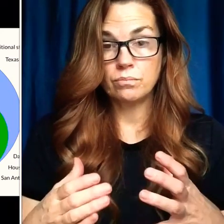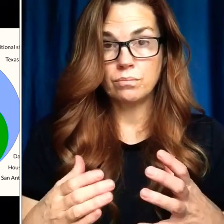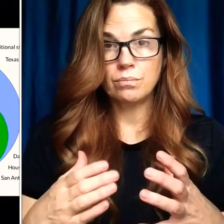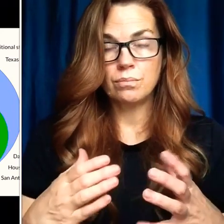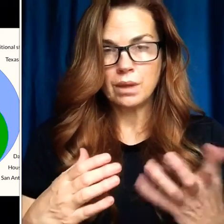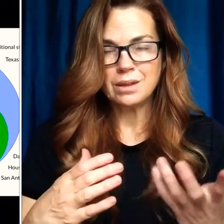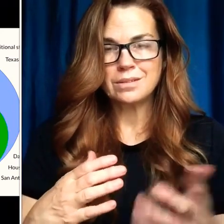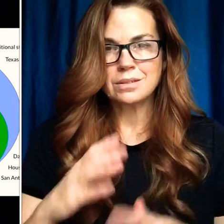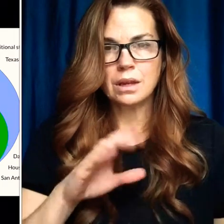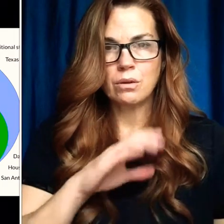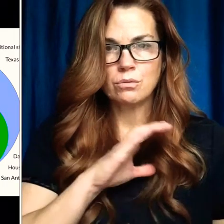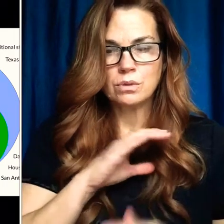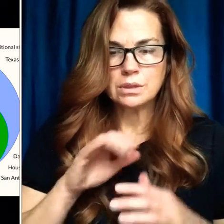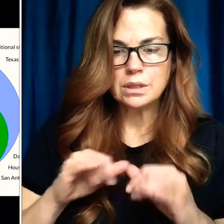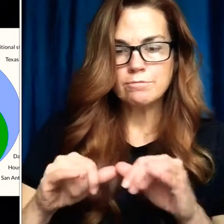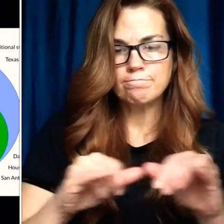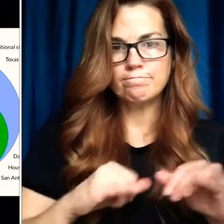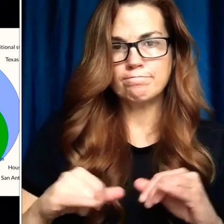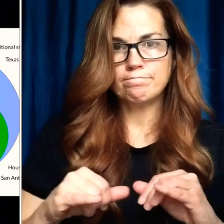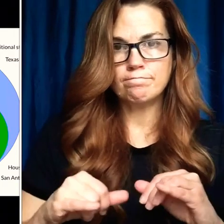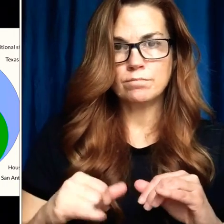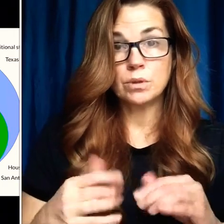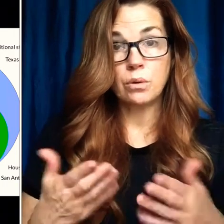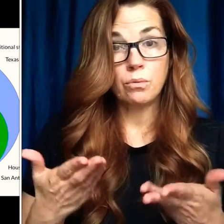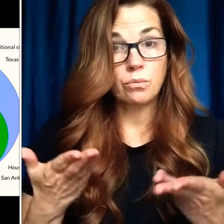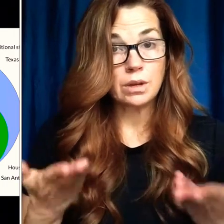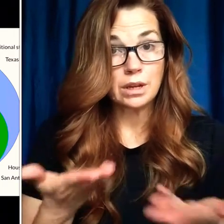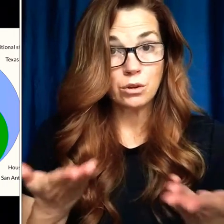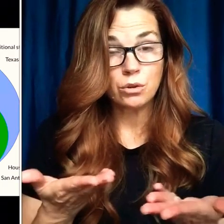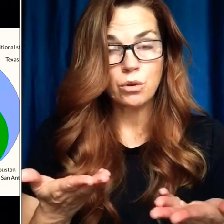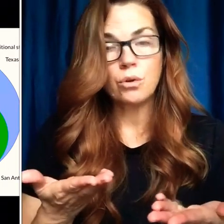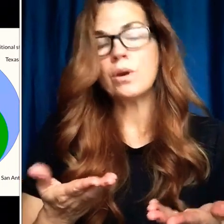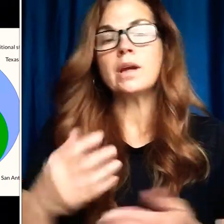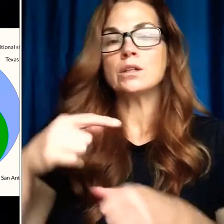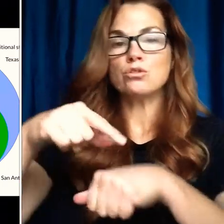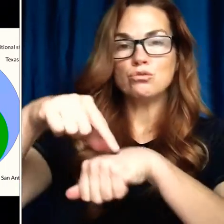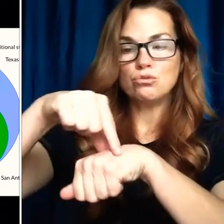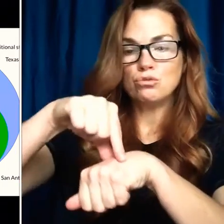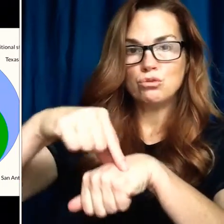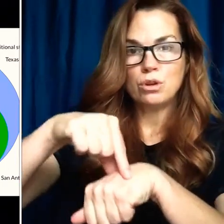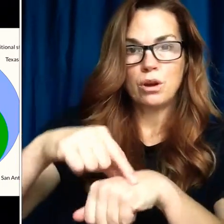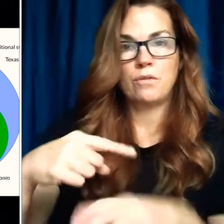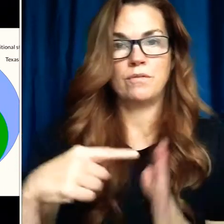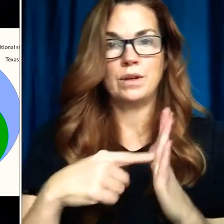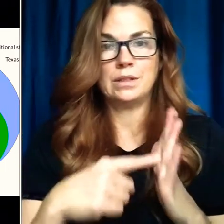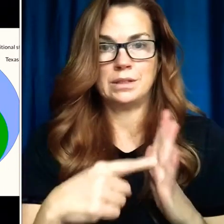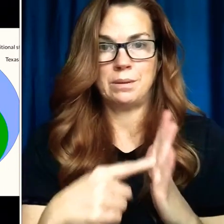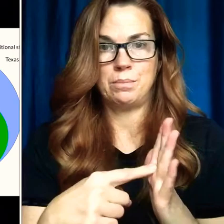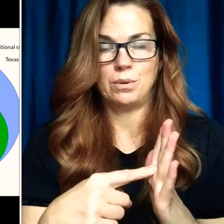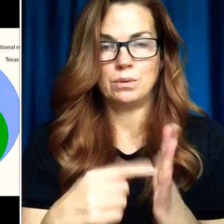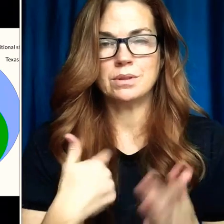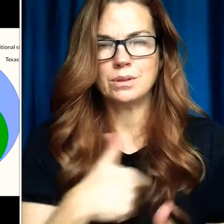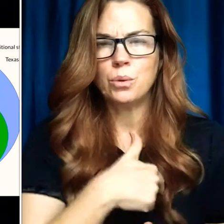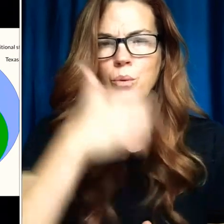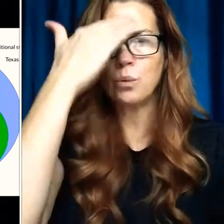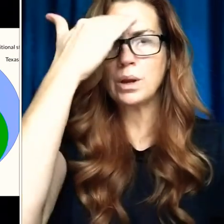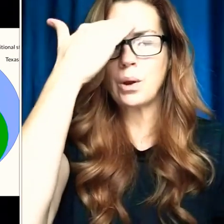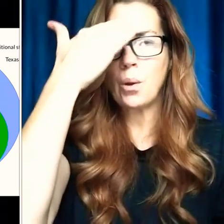in the set of cities, we can put places like Dallas, Houston, and San Antonio. They